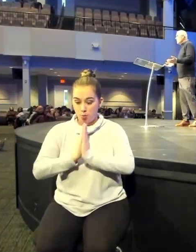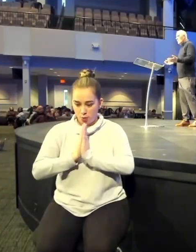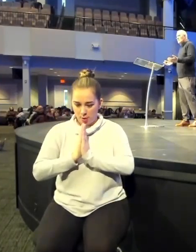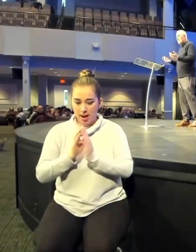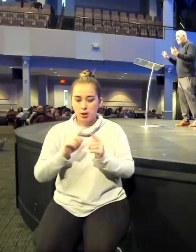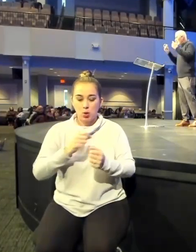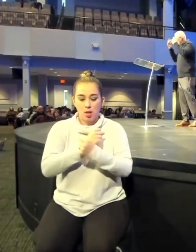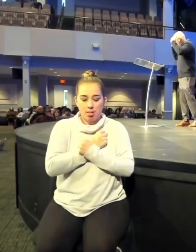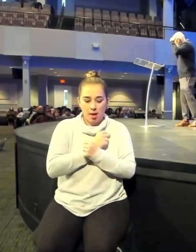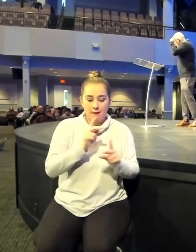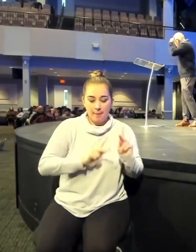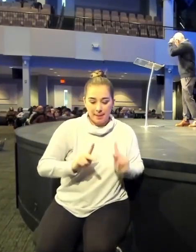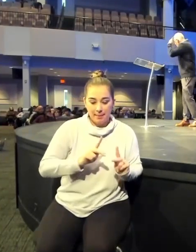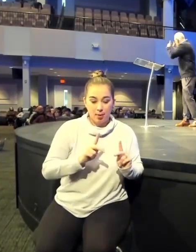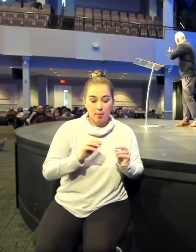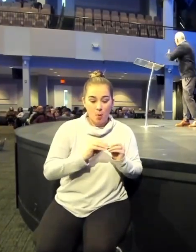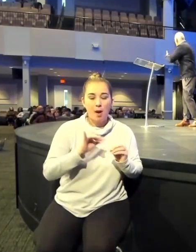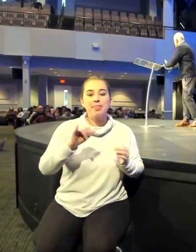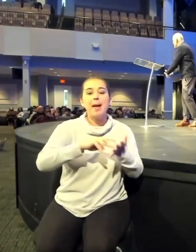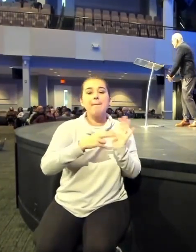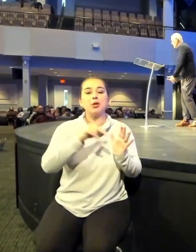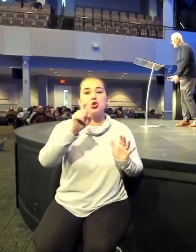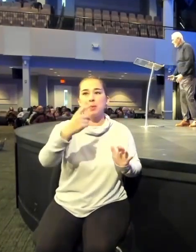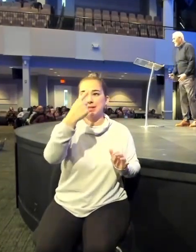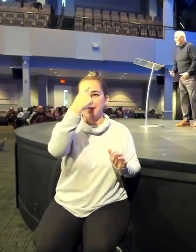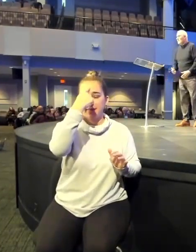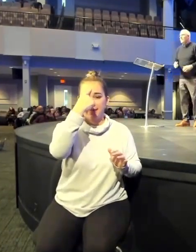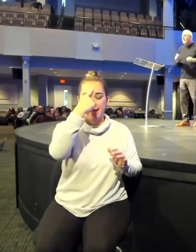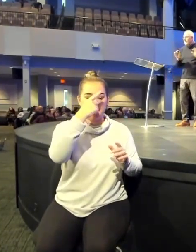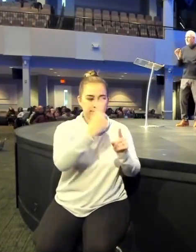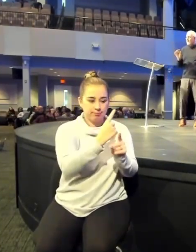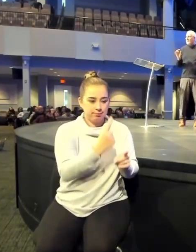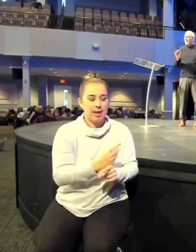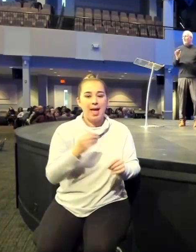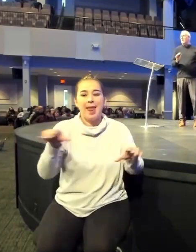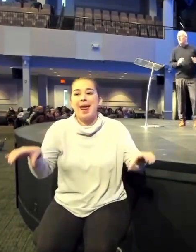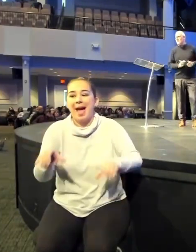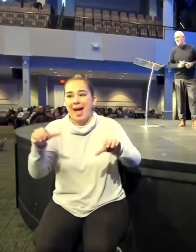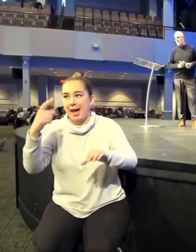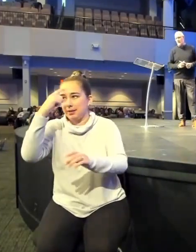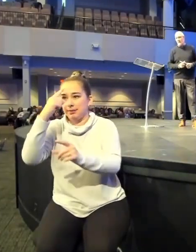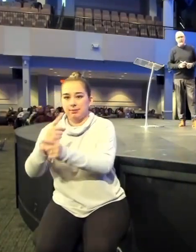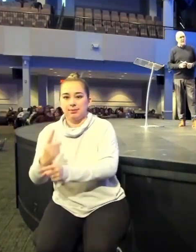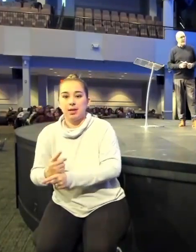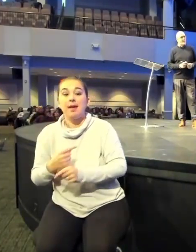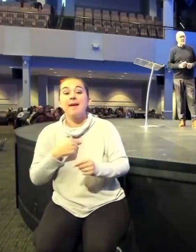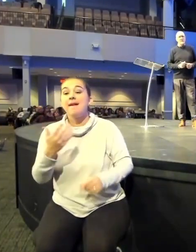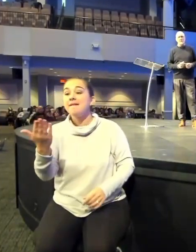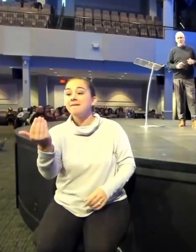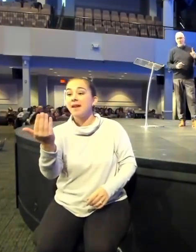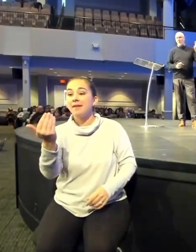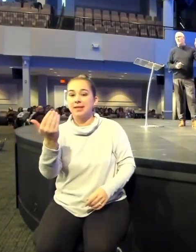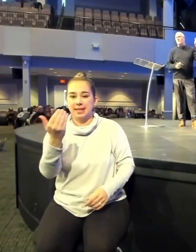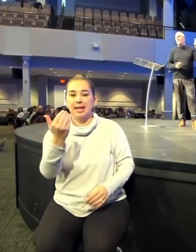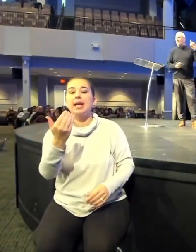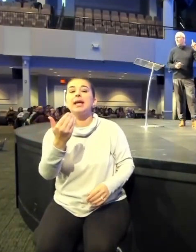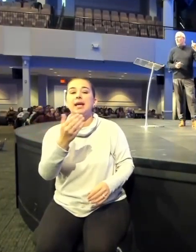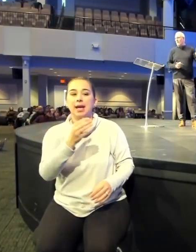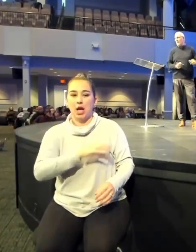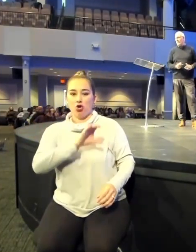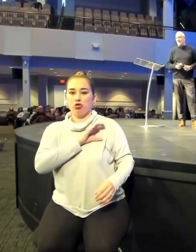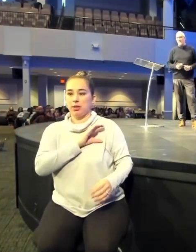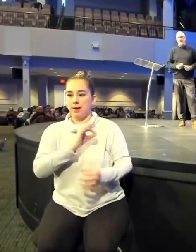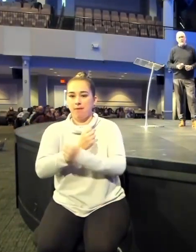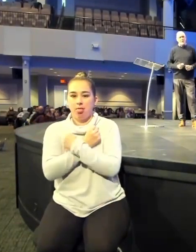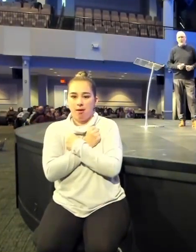more, then you realize, okay, I've got to think this way. I need to act this way. There are 15 characteristics of love that are presented here. I'm going to walk you through every